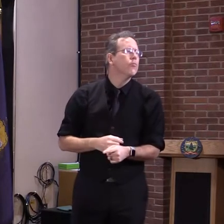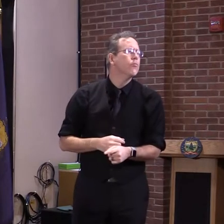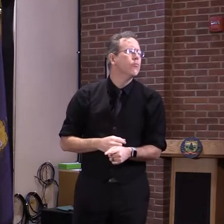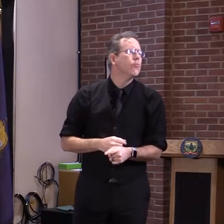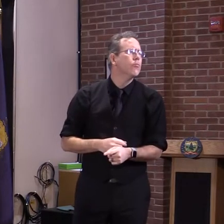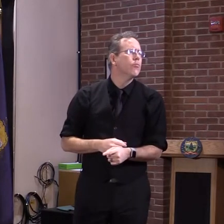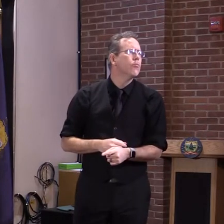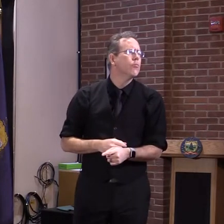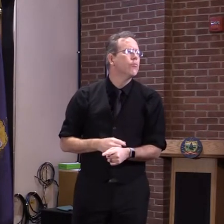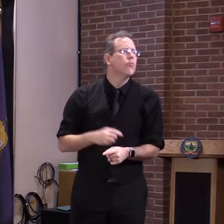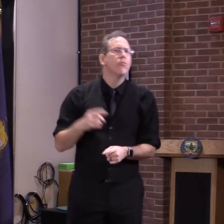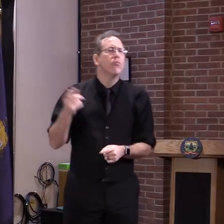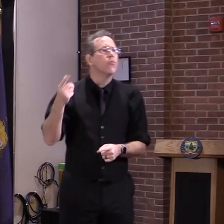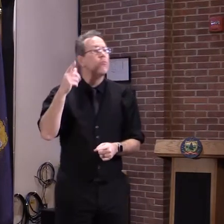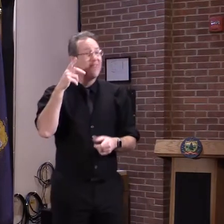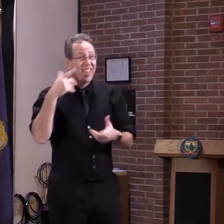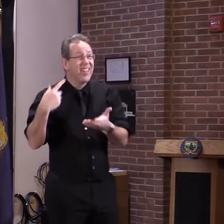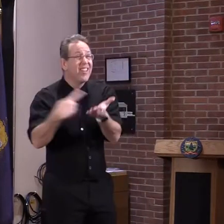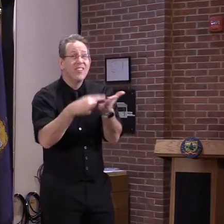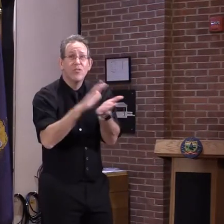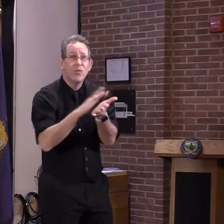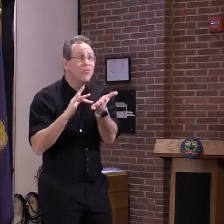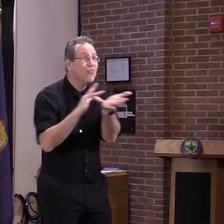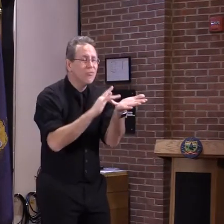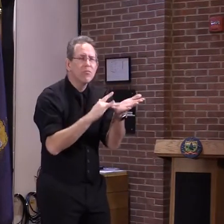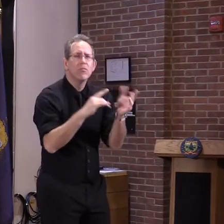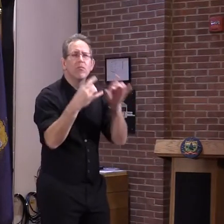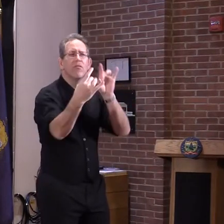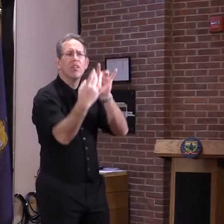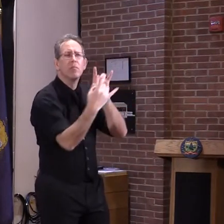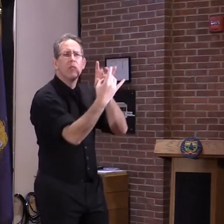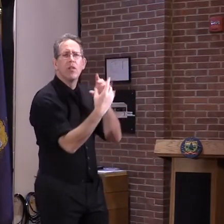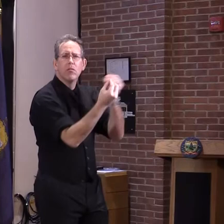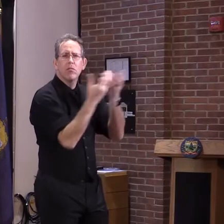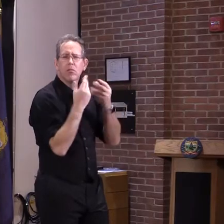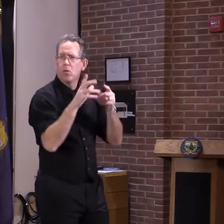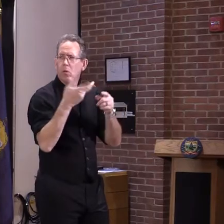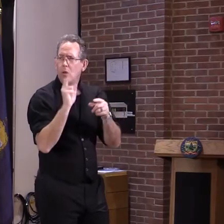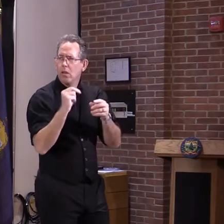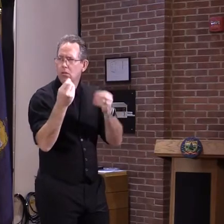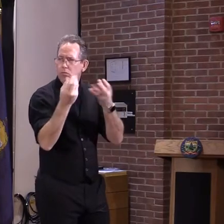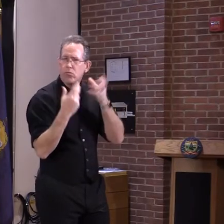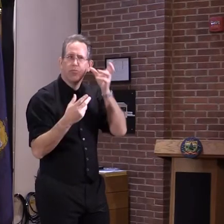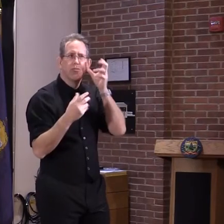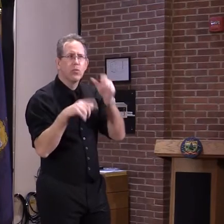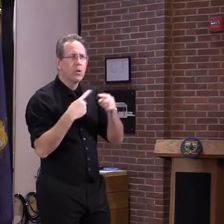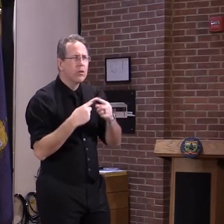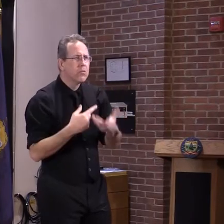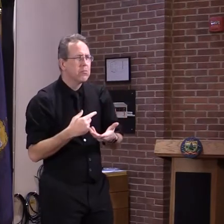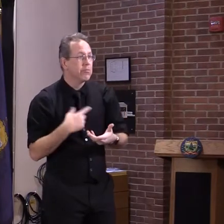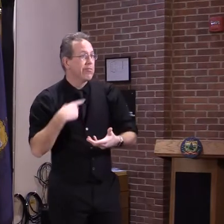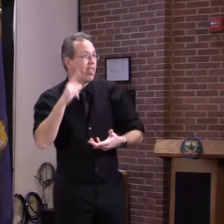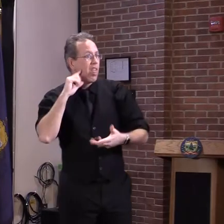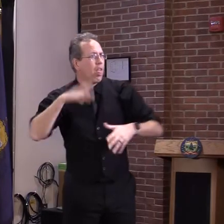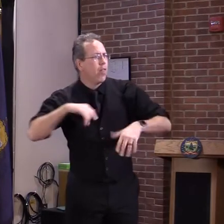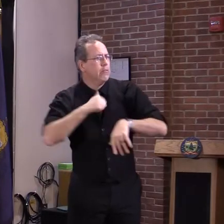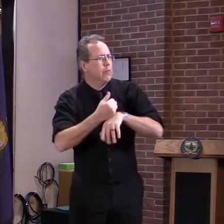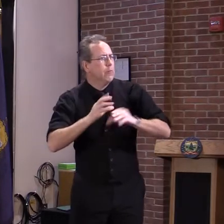feedback? Not yet. We haven't met yet. Okay. Thank you.